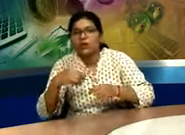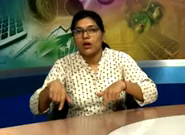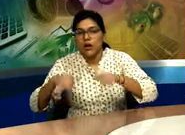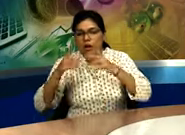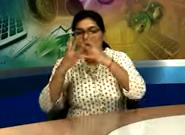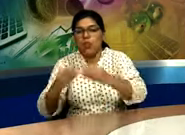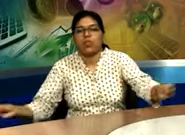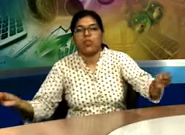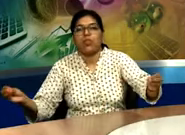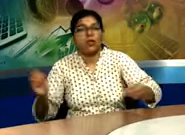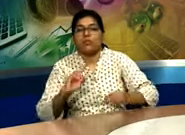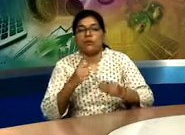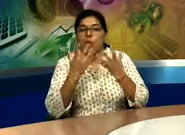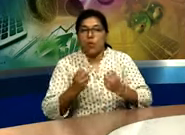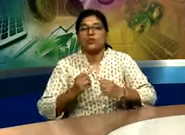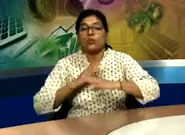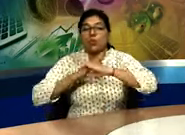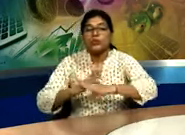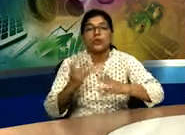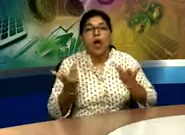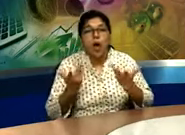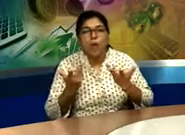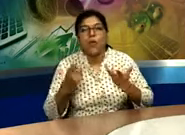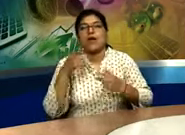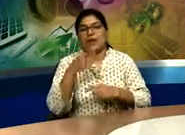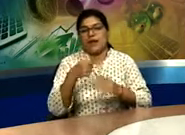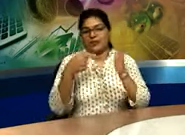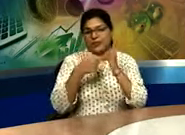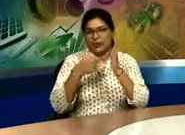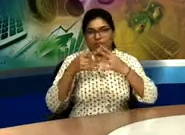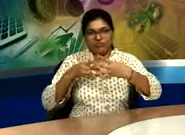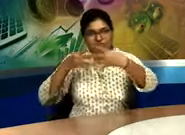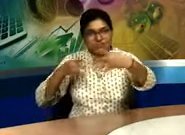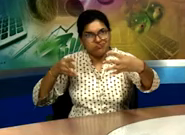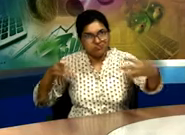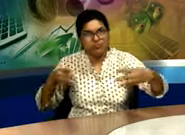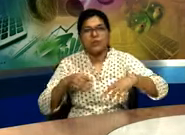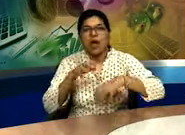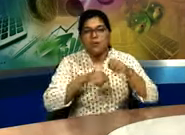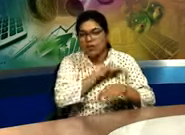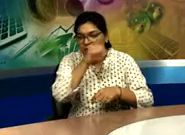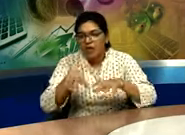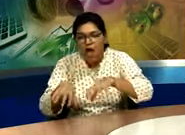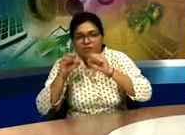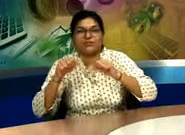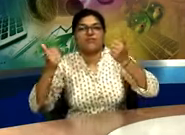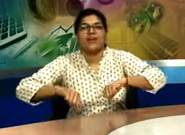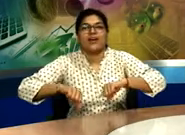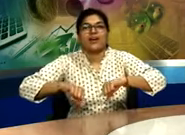so that the wild animals does not eat those saplings.